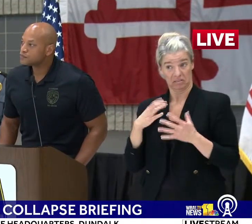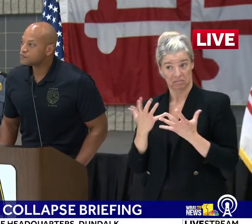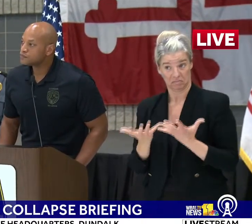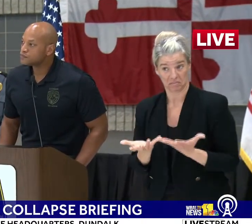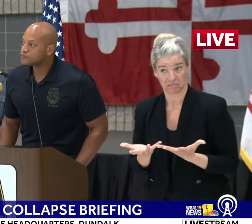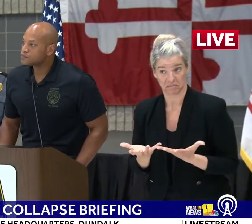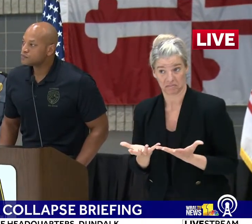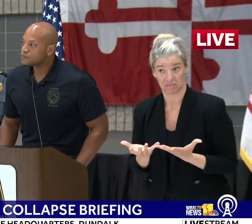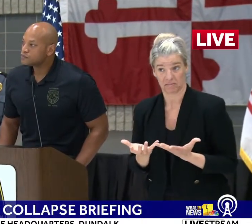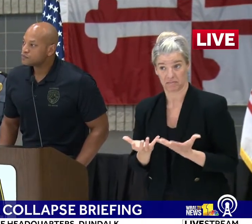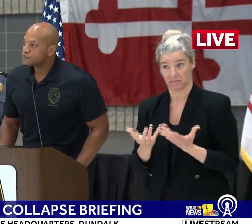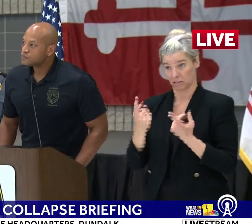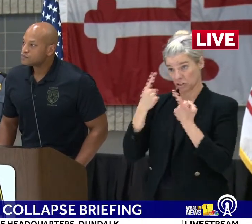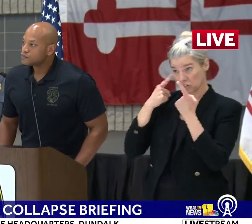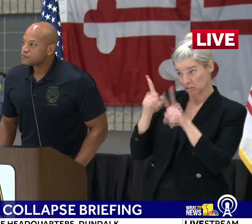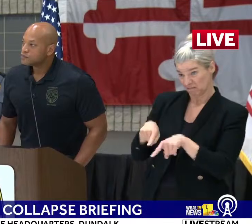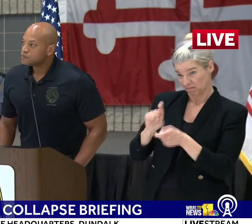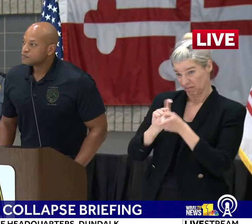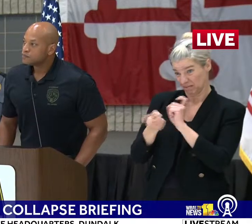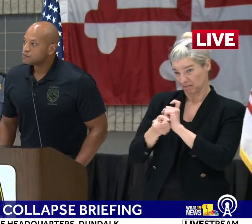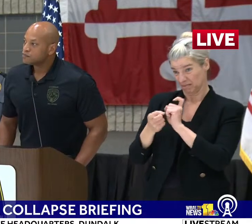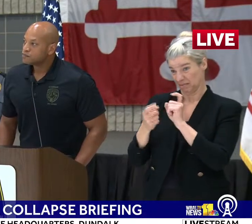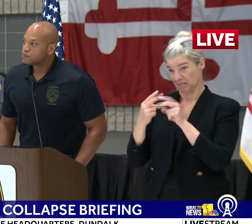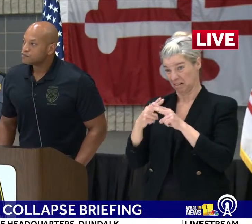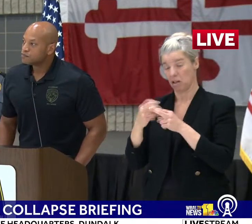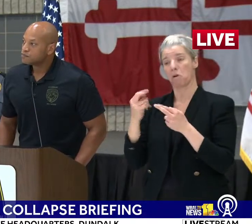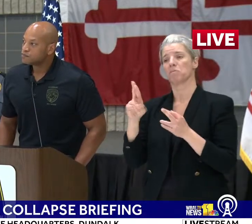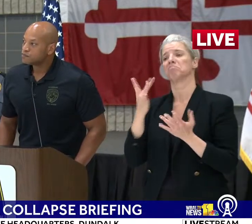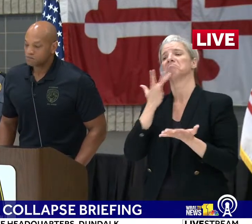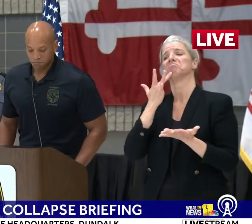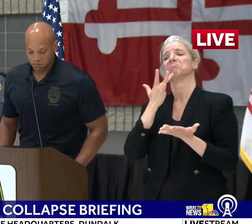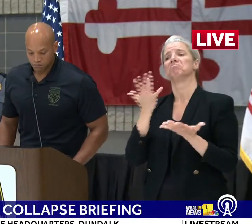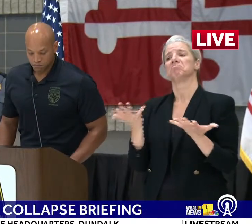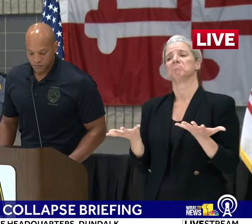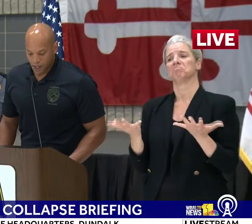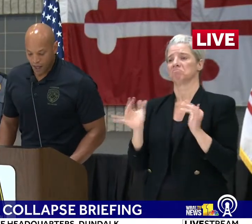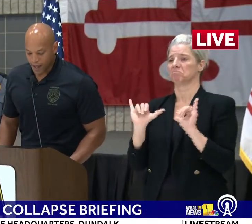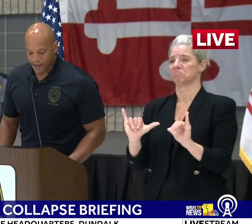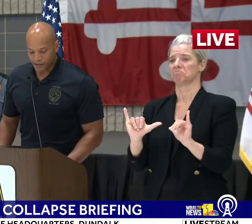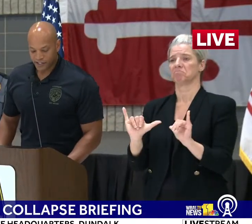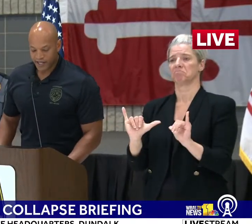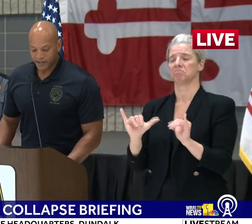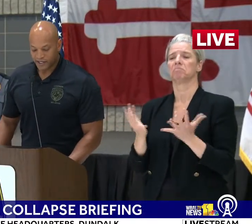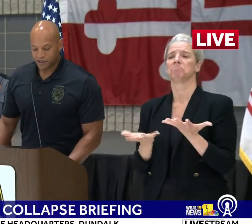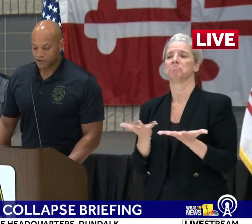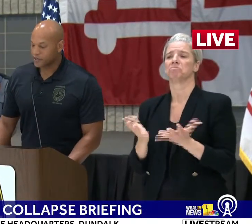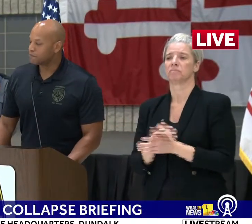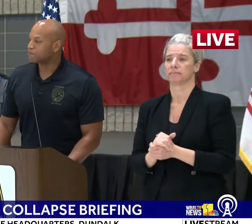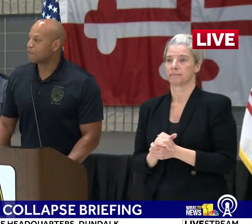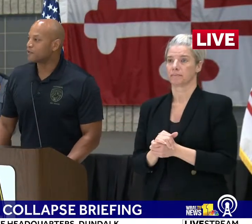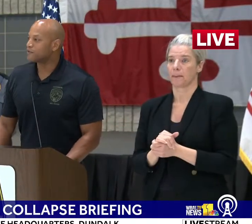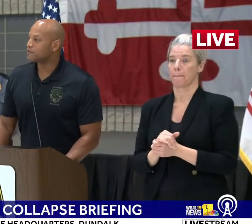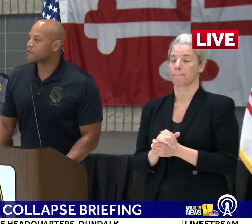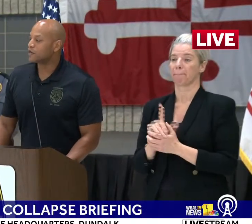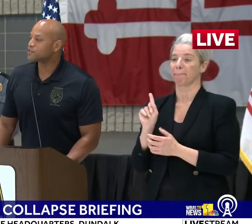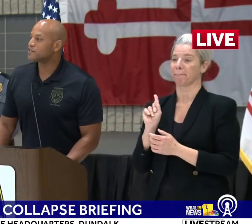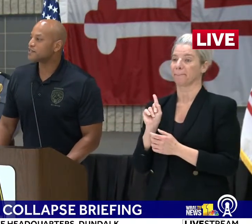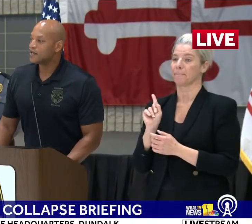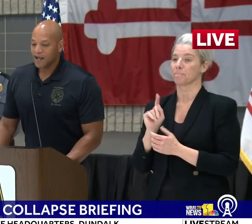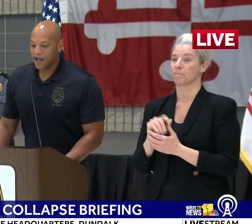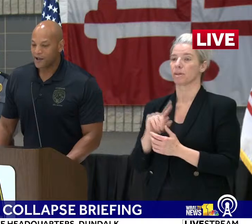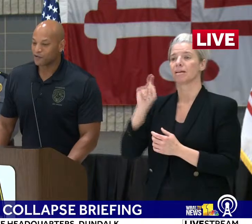you favor that? Are you open to that, or would you prefer that it remain the Francis Scott Key Bridge? I understand that these are